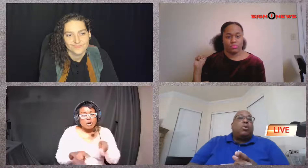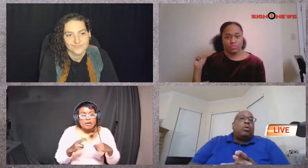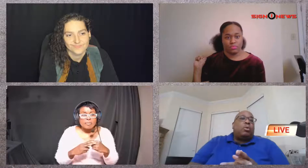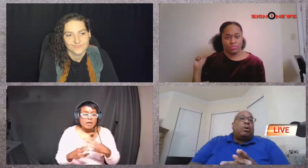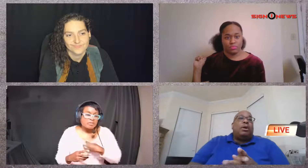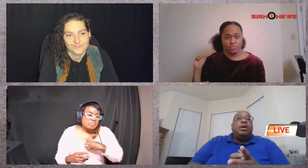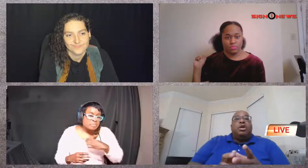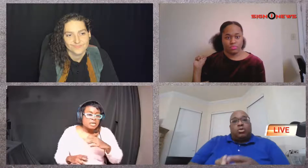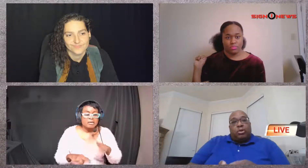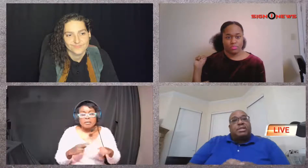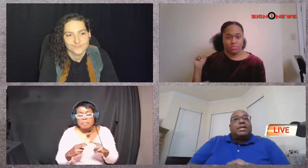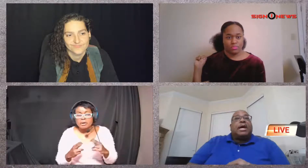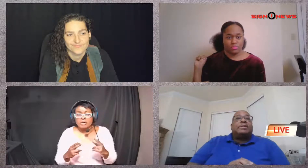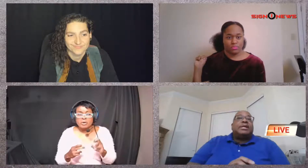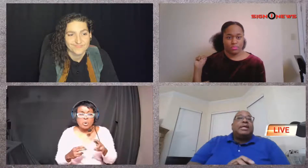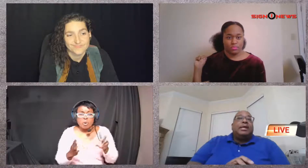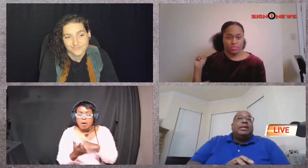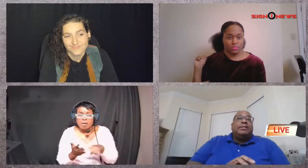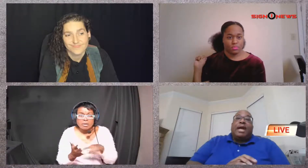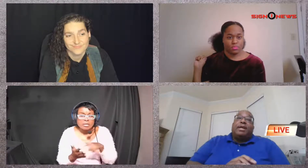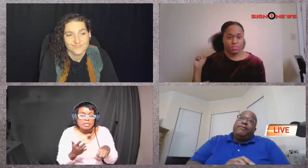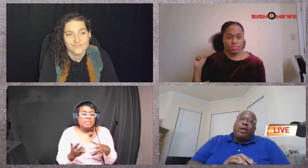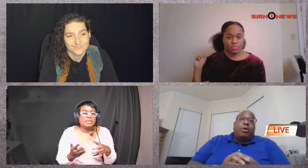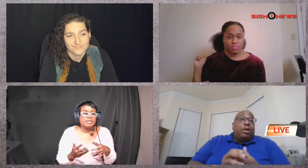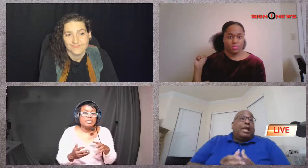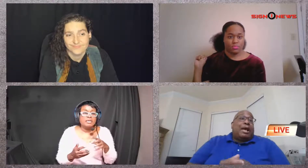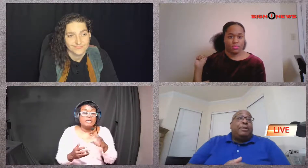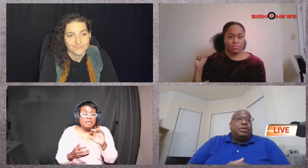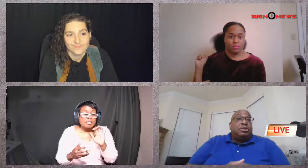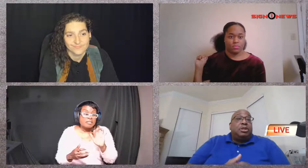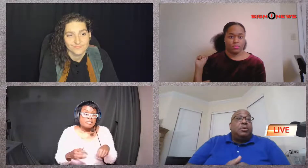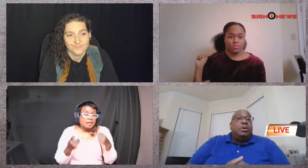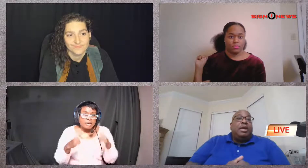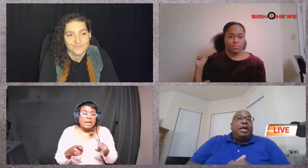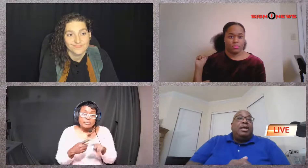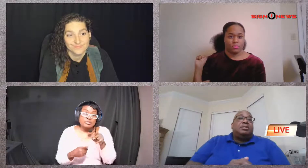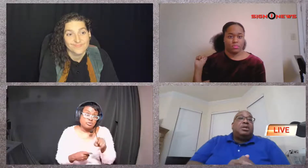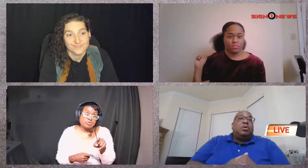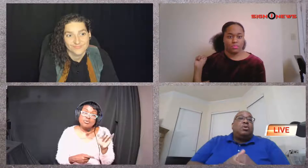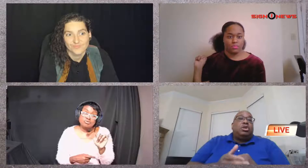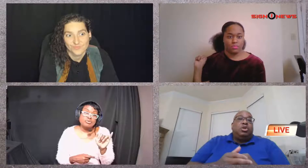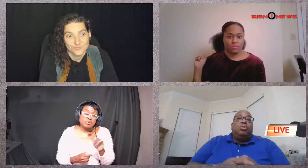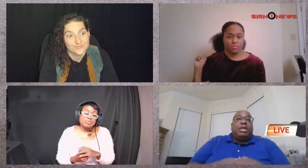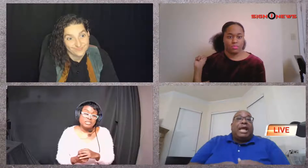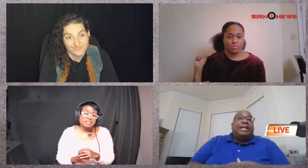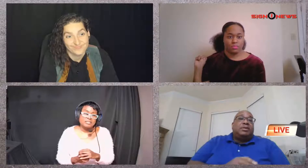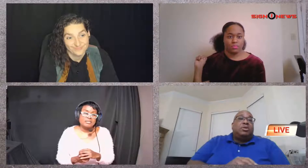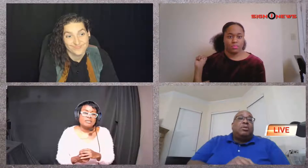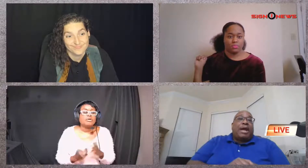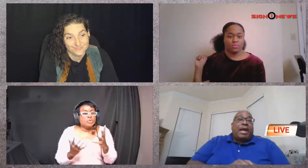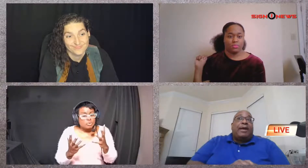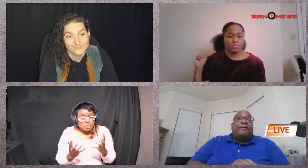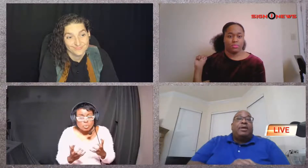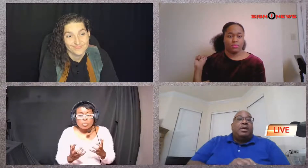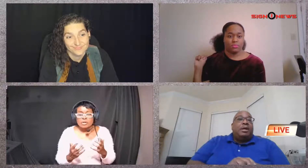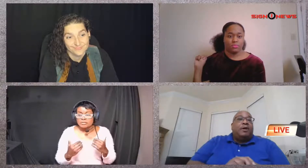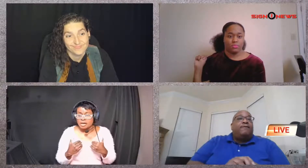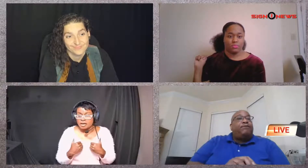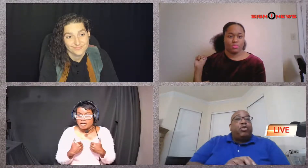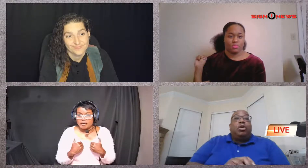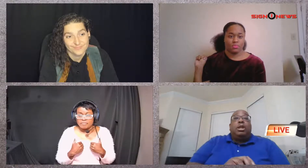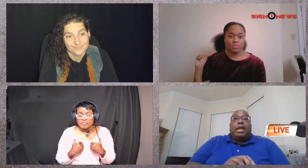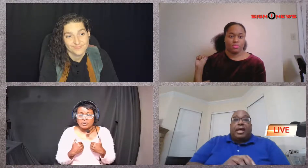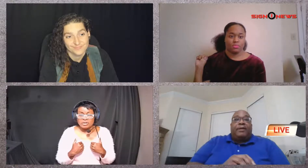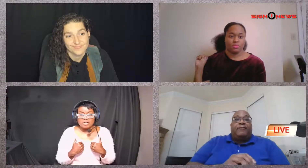complaining about or criticizing, that could very well happen to you. And so you would like to have